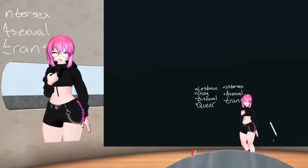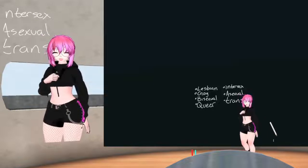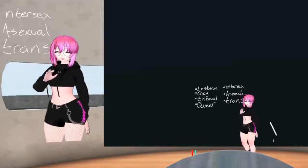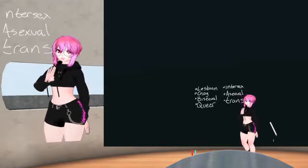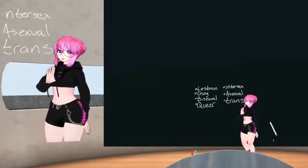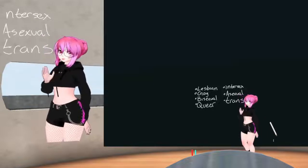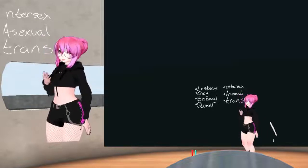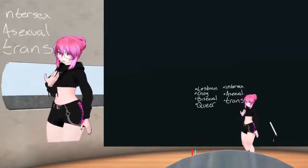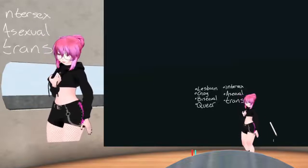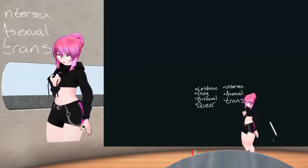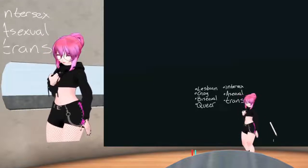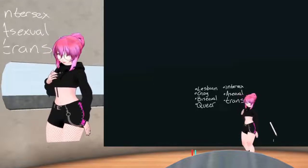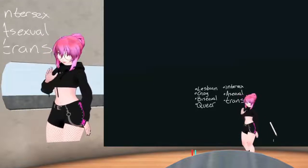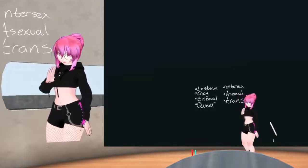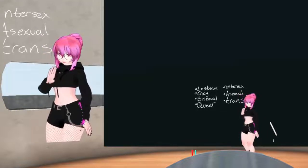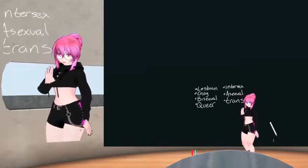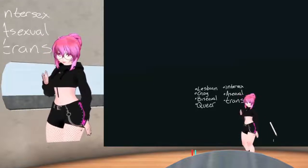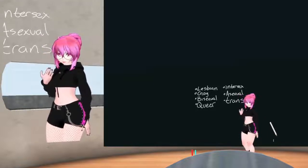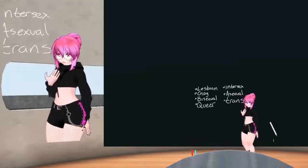on the chest.